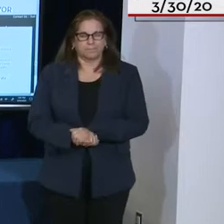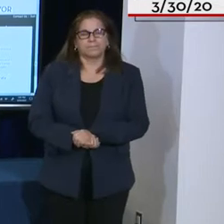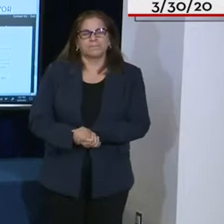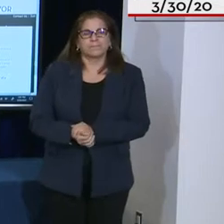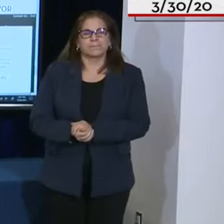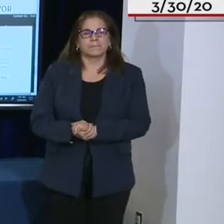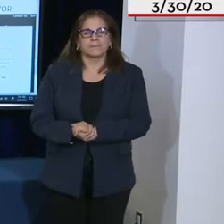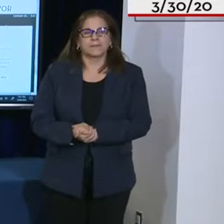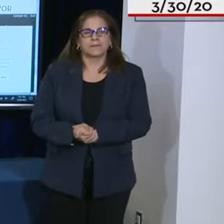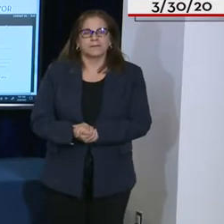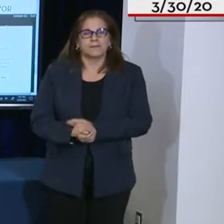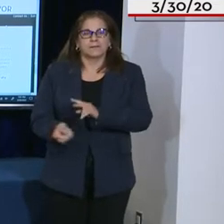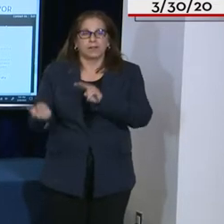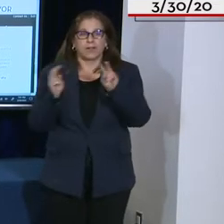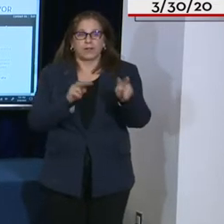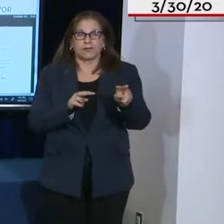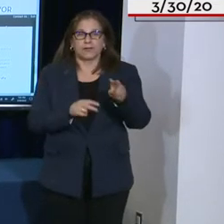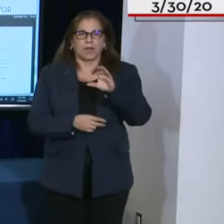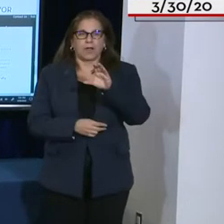coronavirus.dc.gov